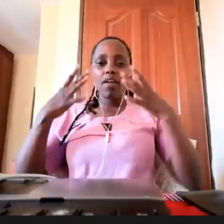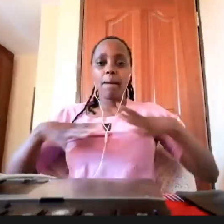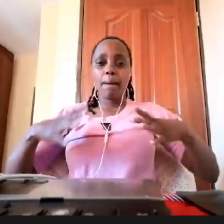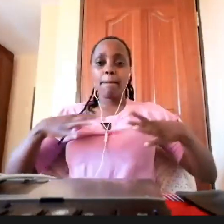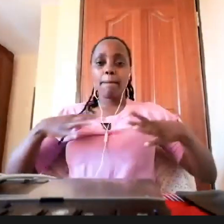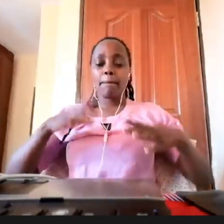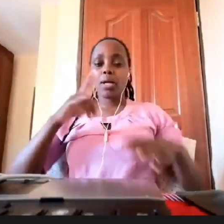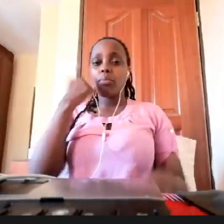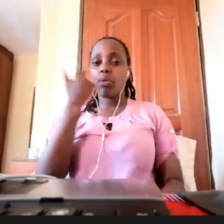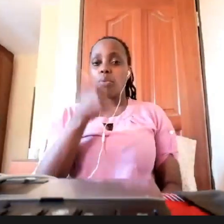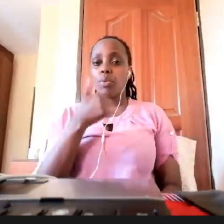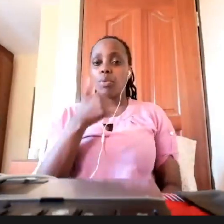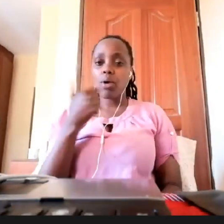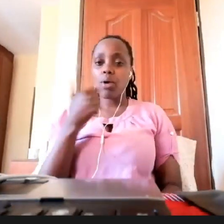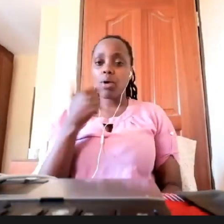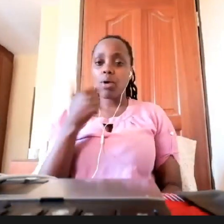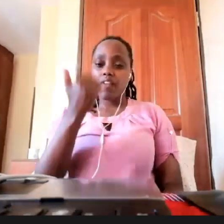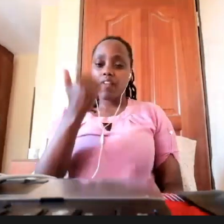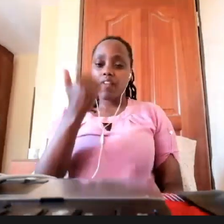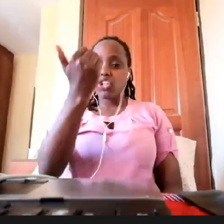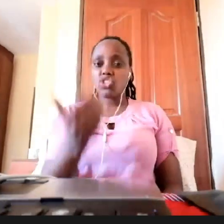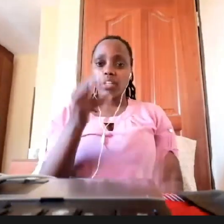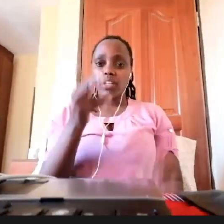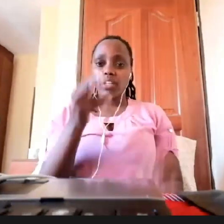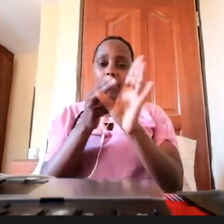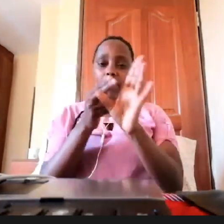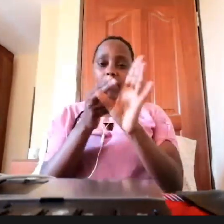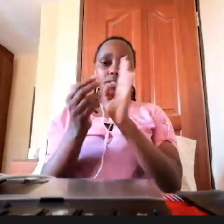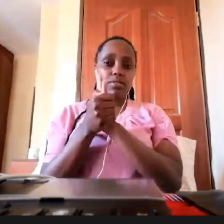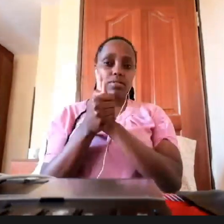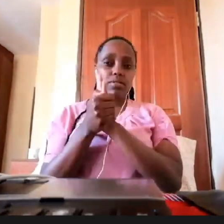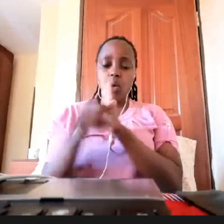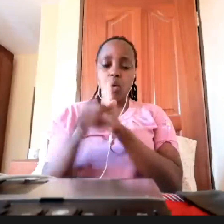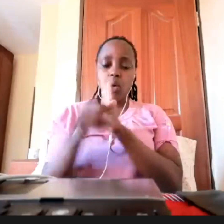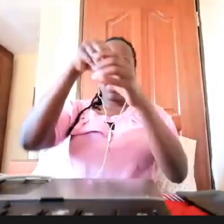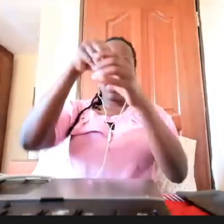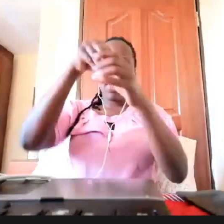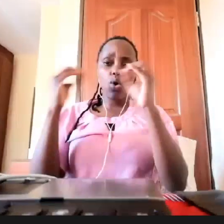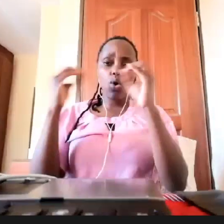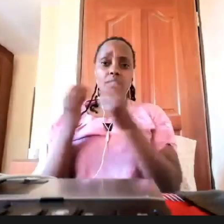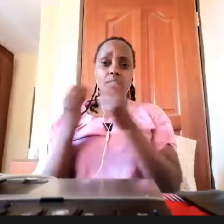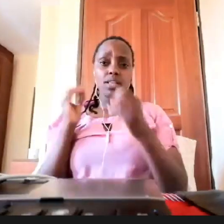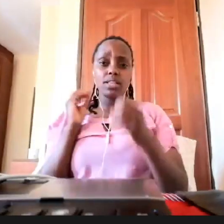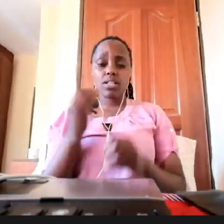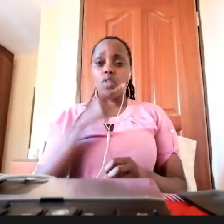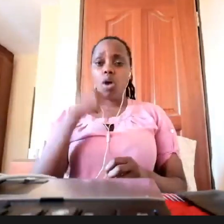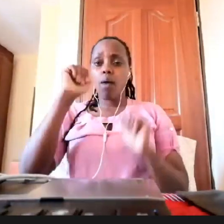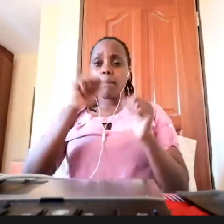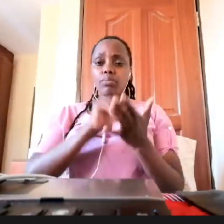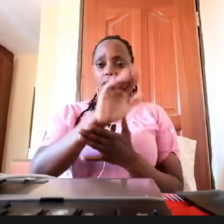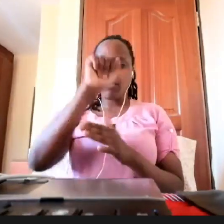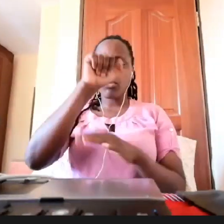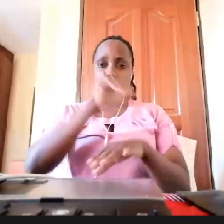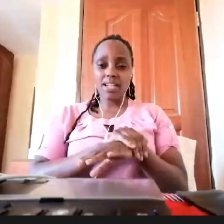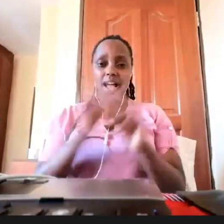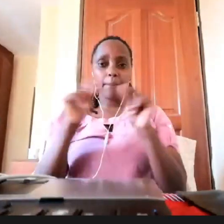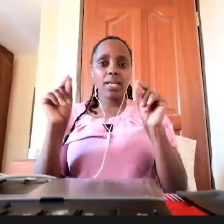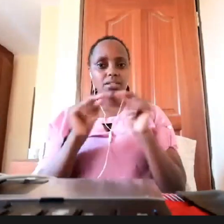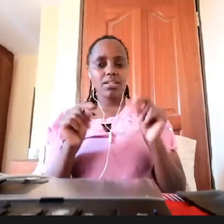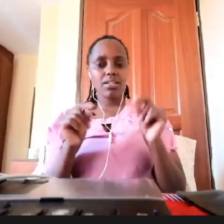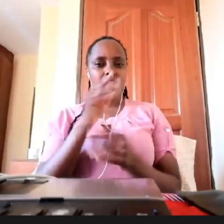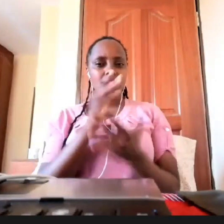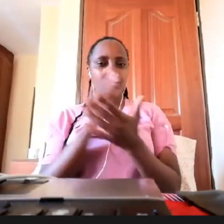who have child participation expertise within our organizations, the ones that you're able to send and they will get the message